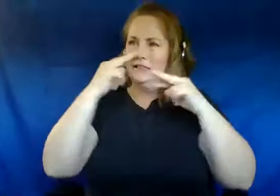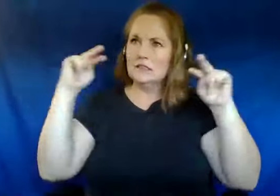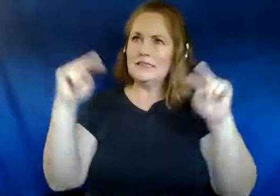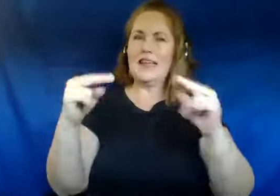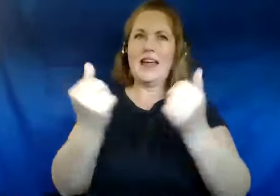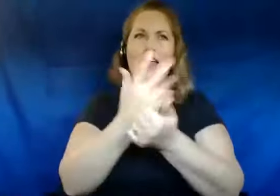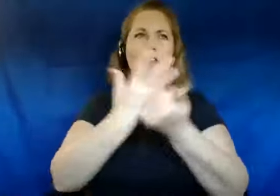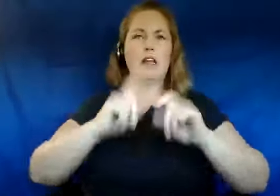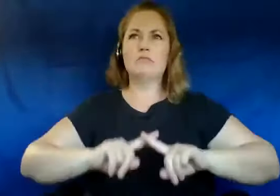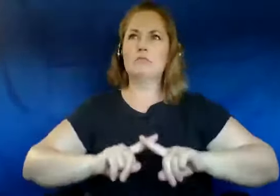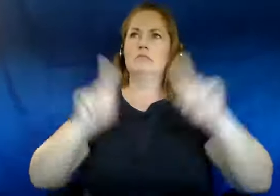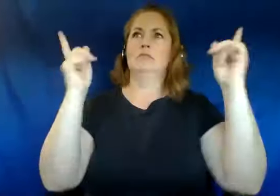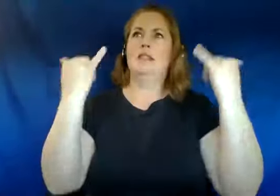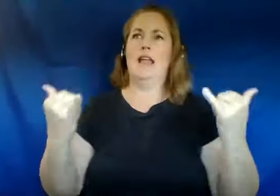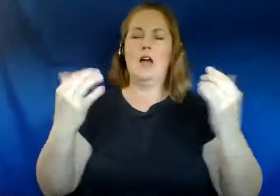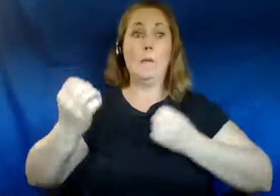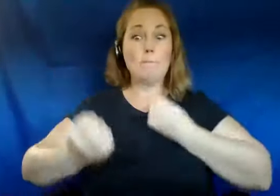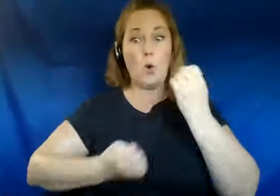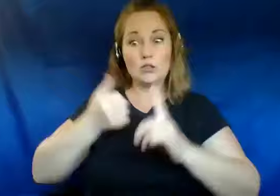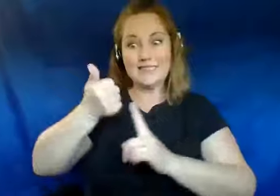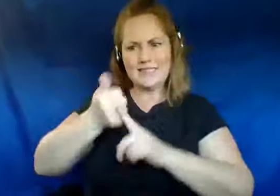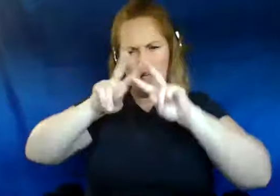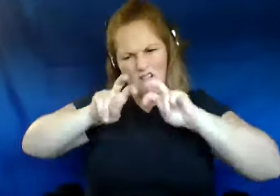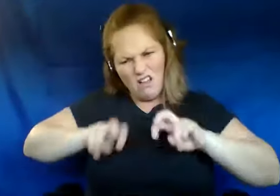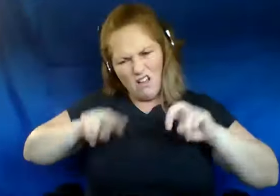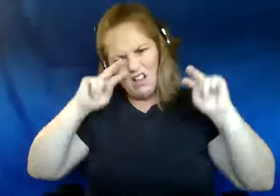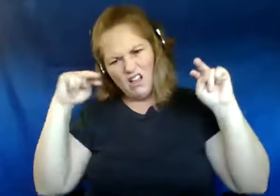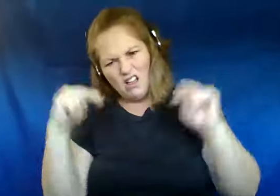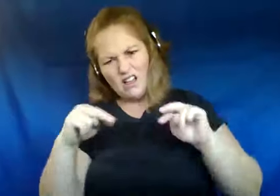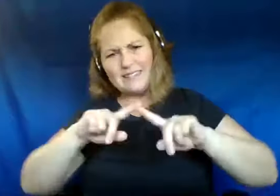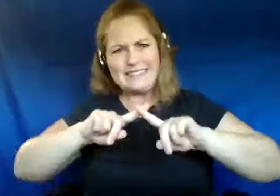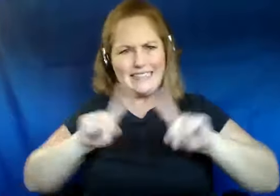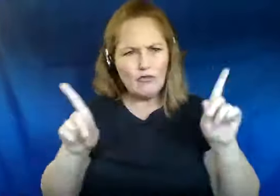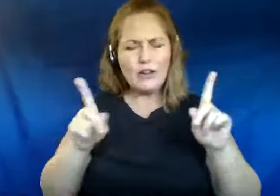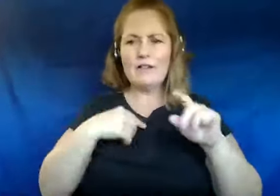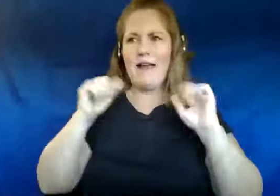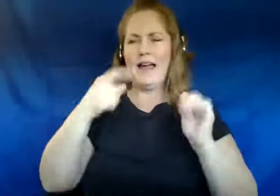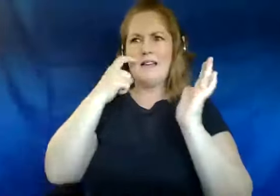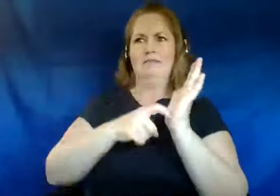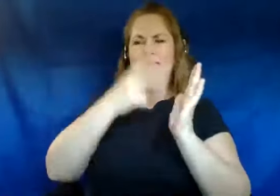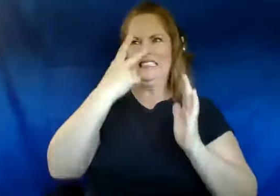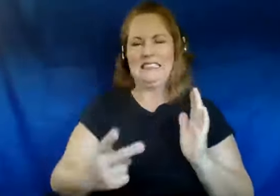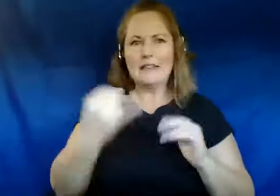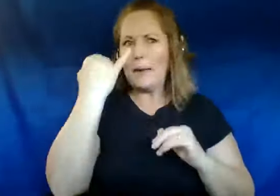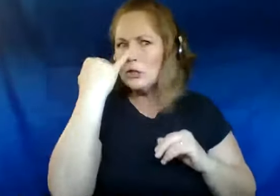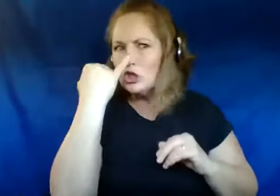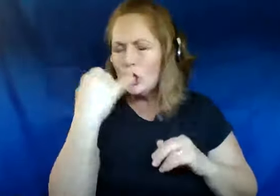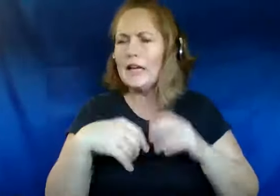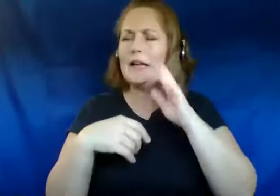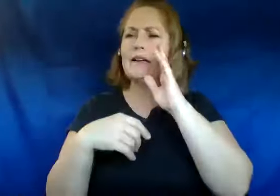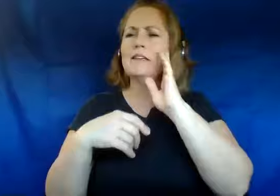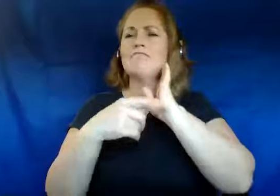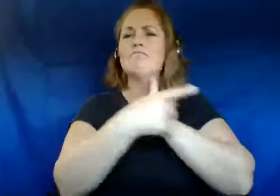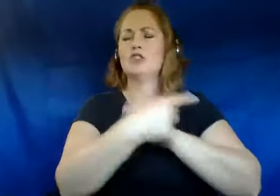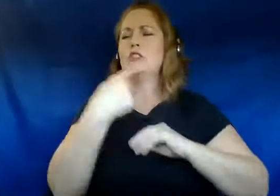me see emotions so differently and see the immaturity. And she says, I think there